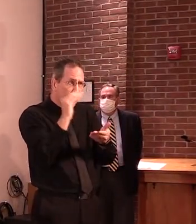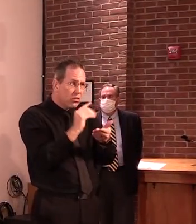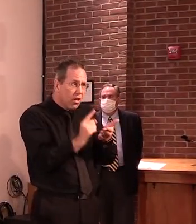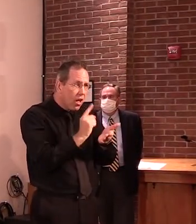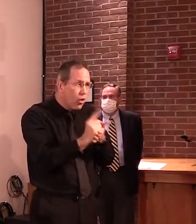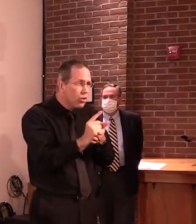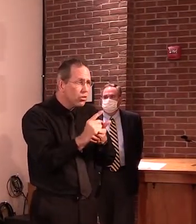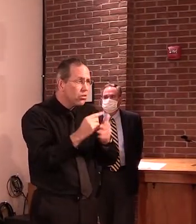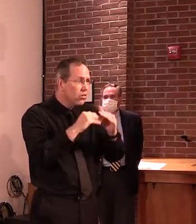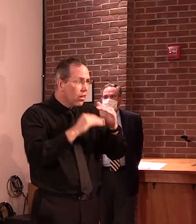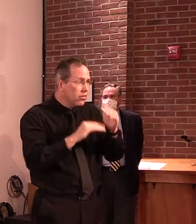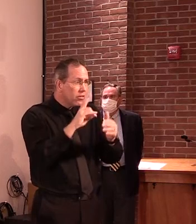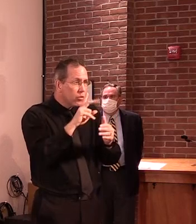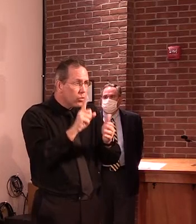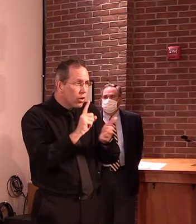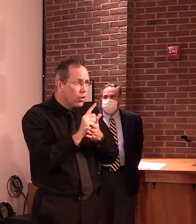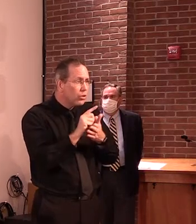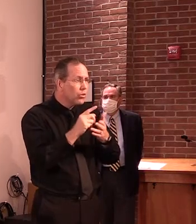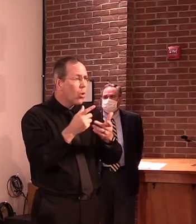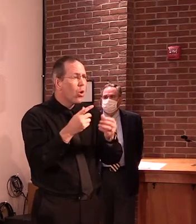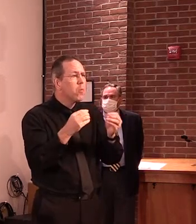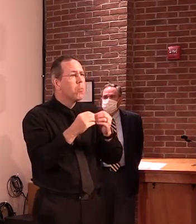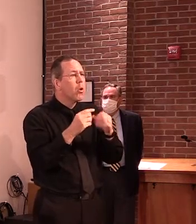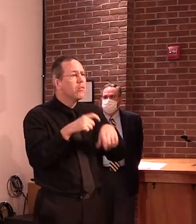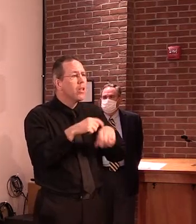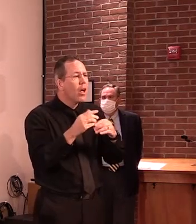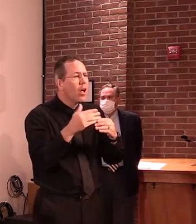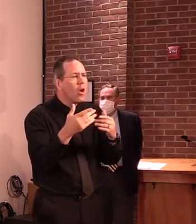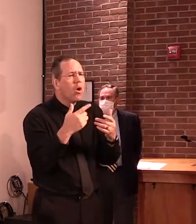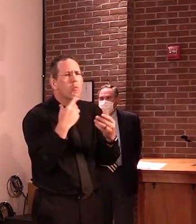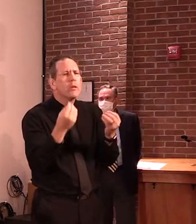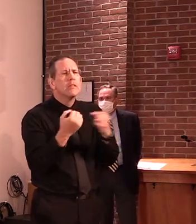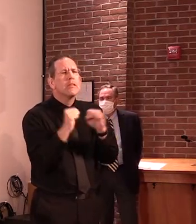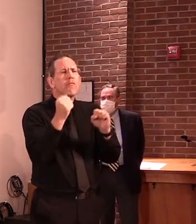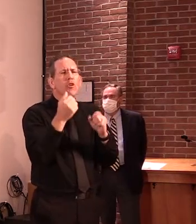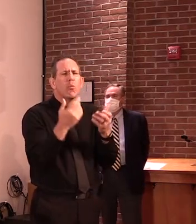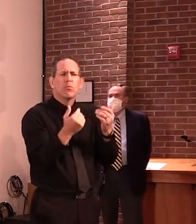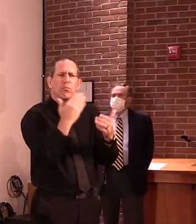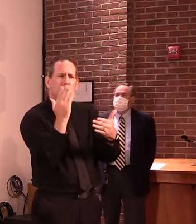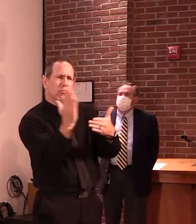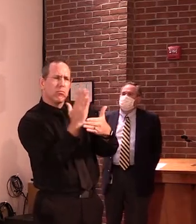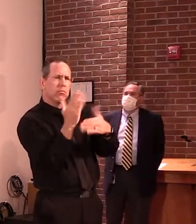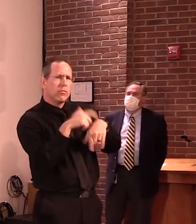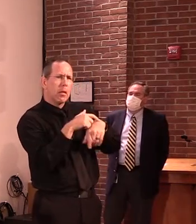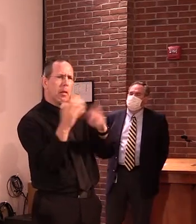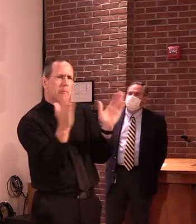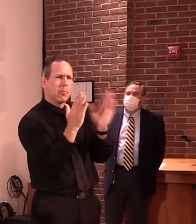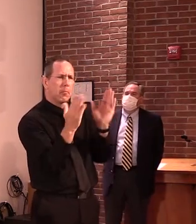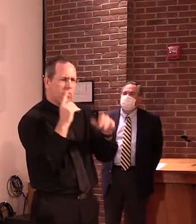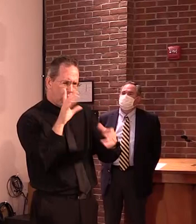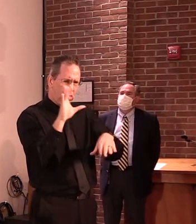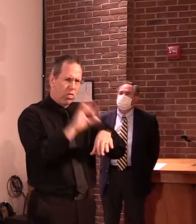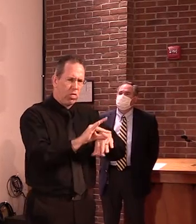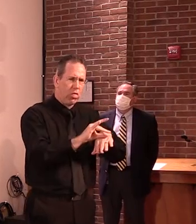safe? Yeah, so the study that was referring to, I